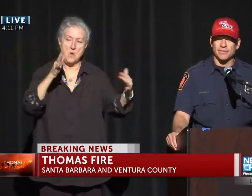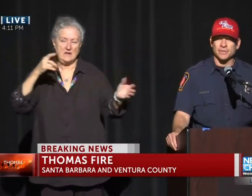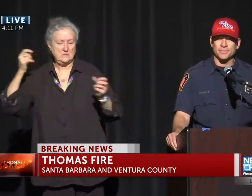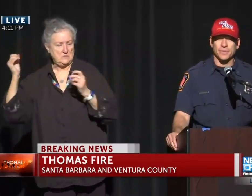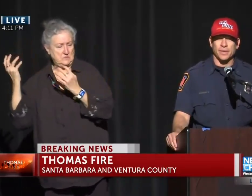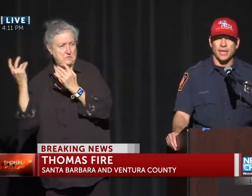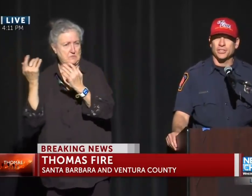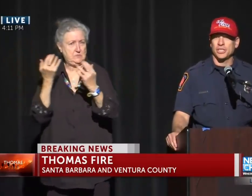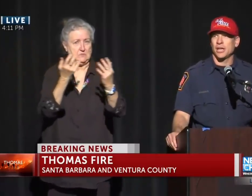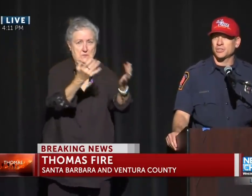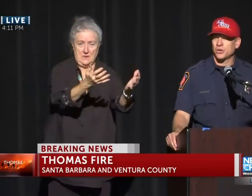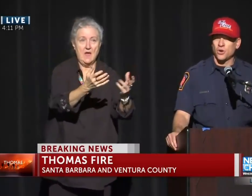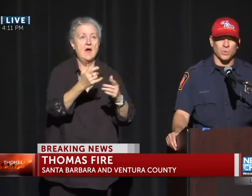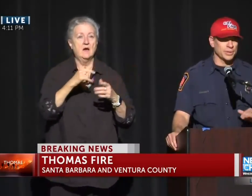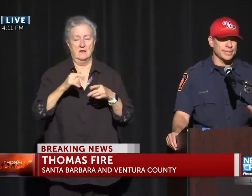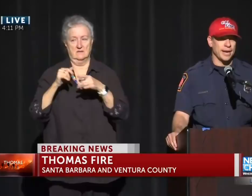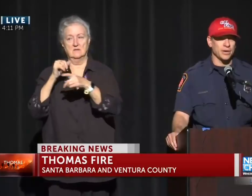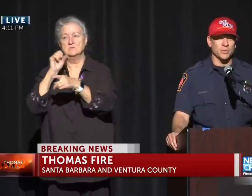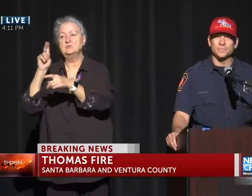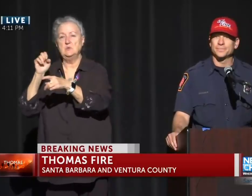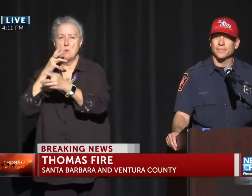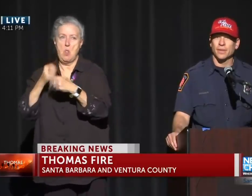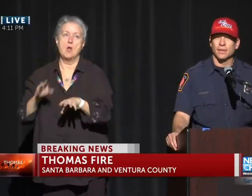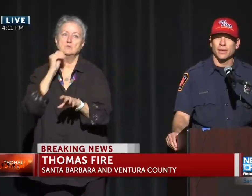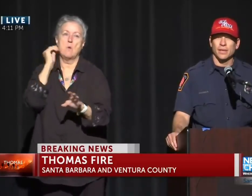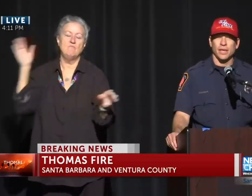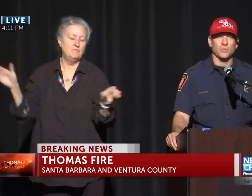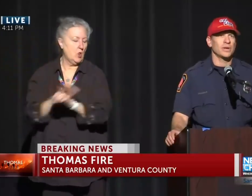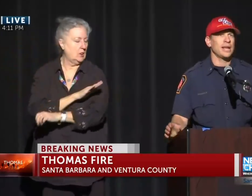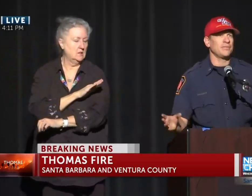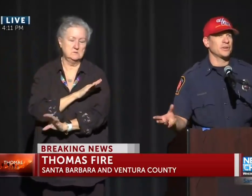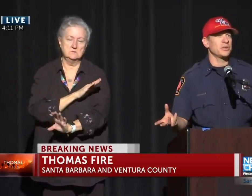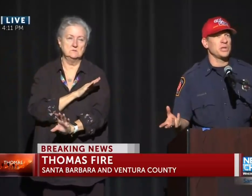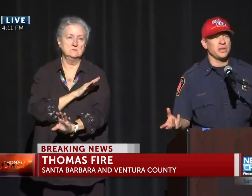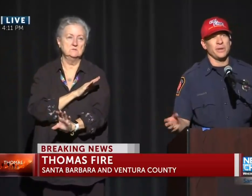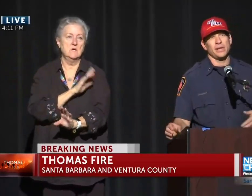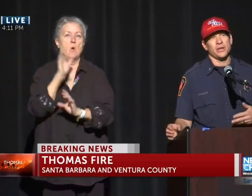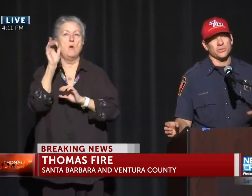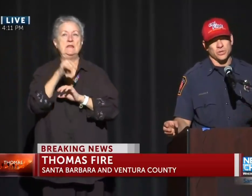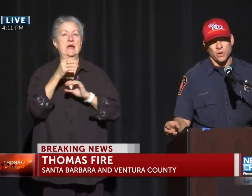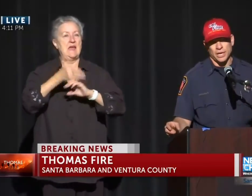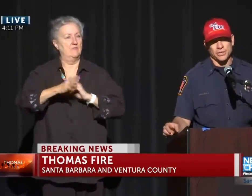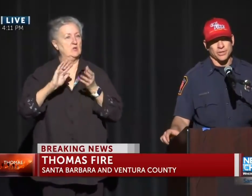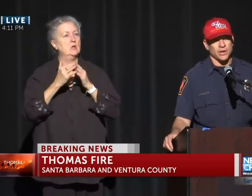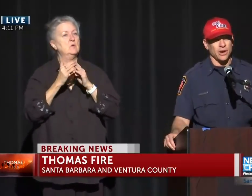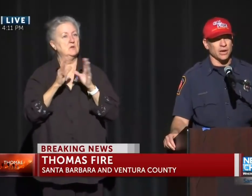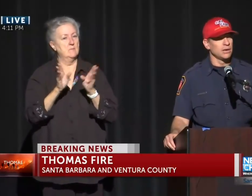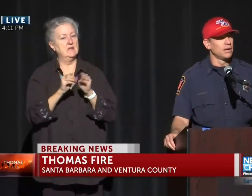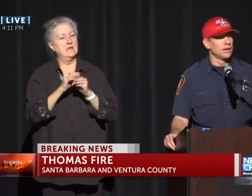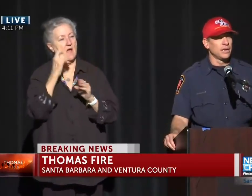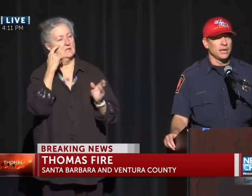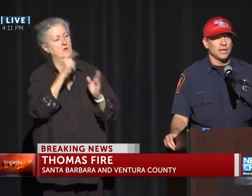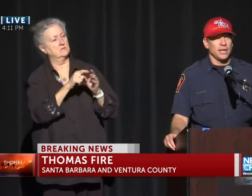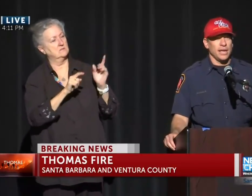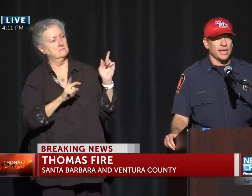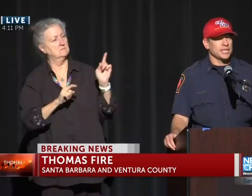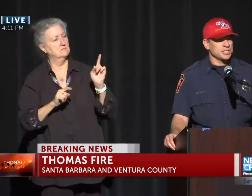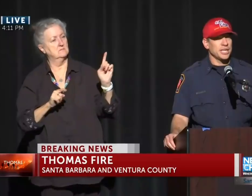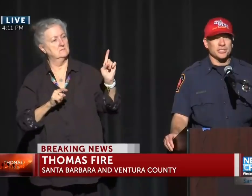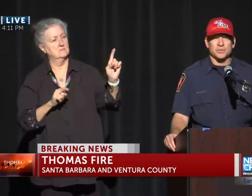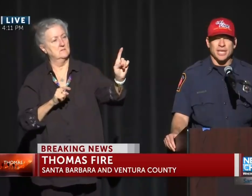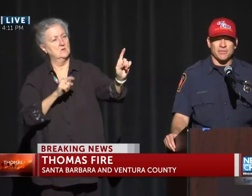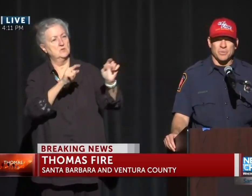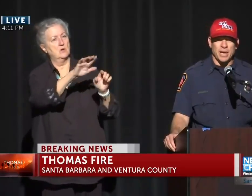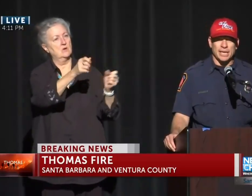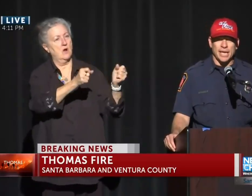like you guys are having, and she lost her home, her entire home. And one night after a community meeting, I noticed her walking to her car, and